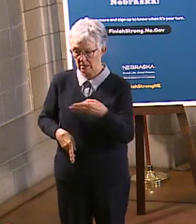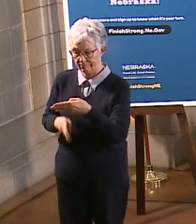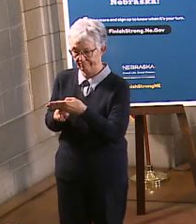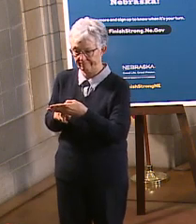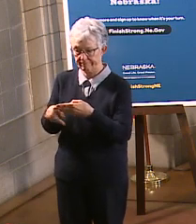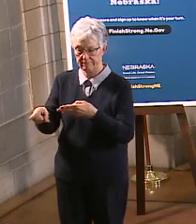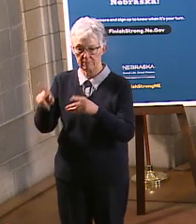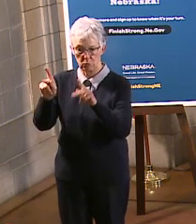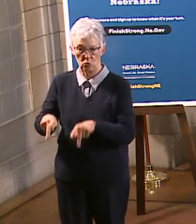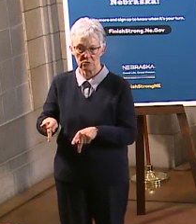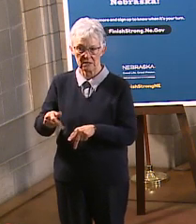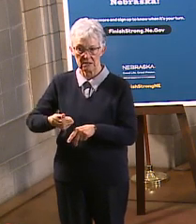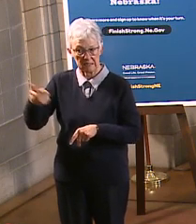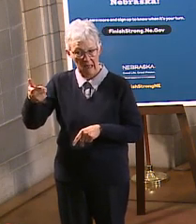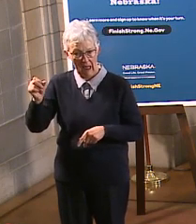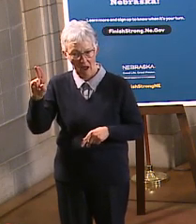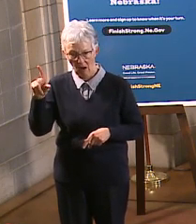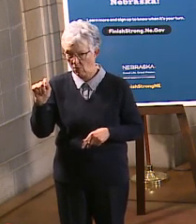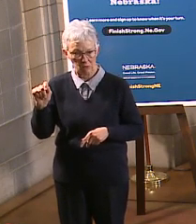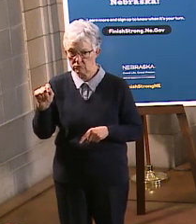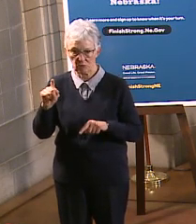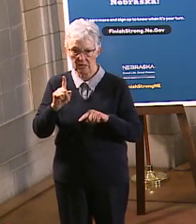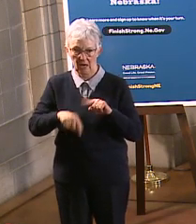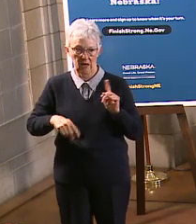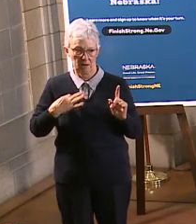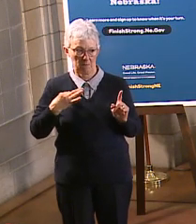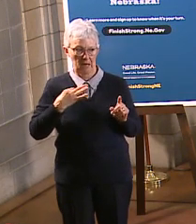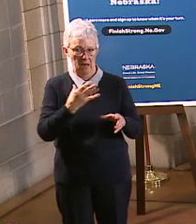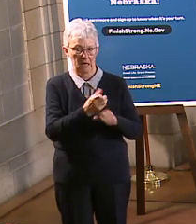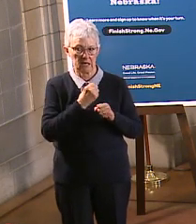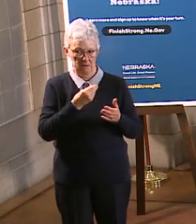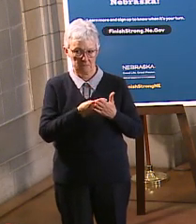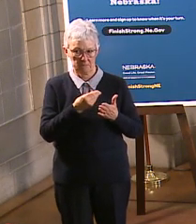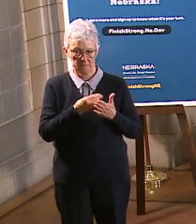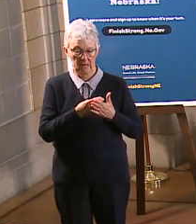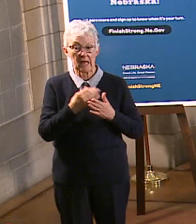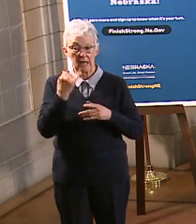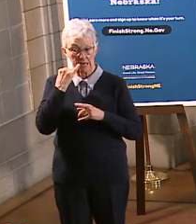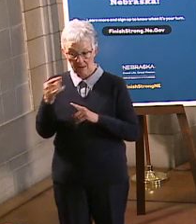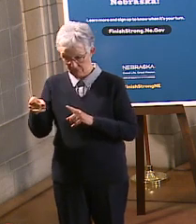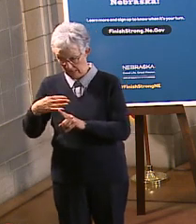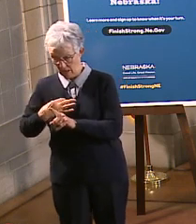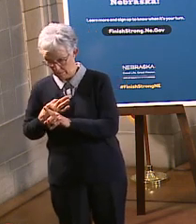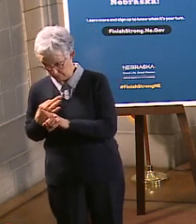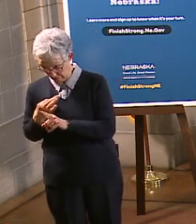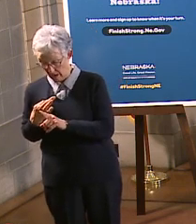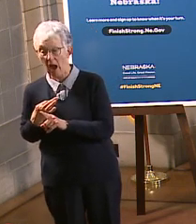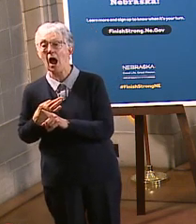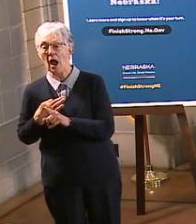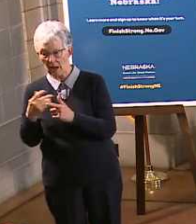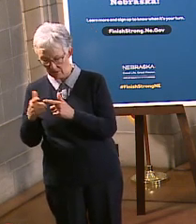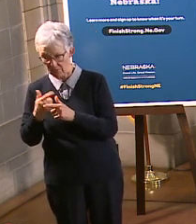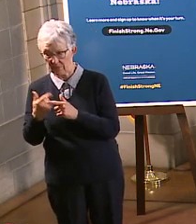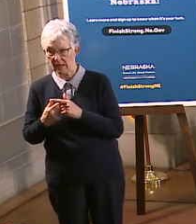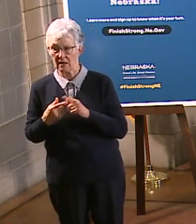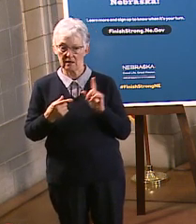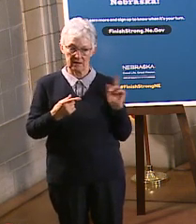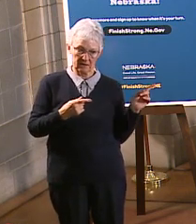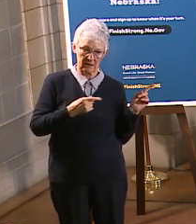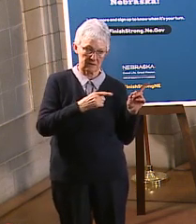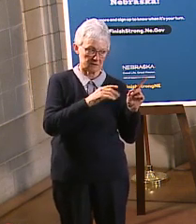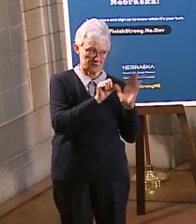program. When approved, payment will be made directly to the landlord or to the utility providers on behalf of the